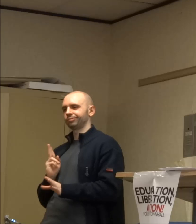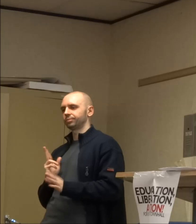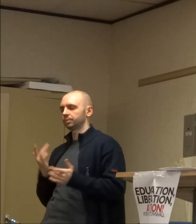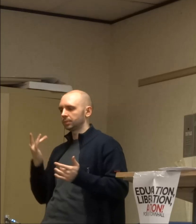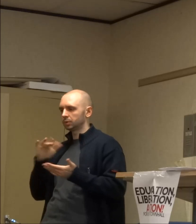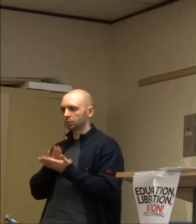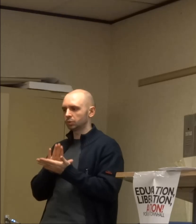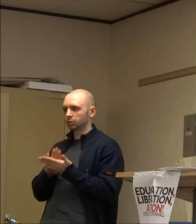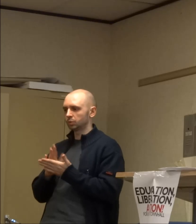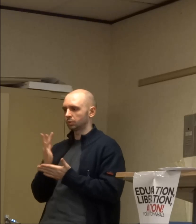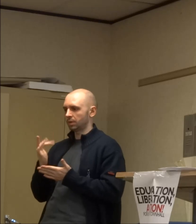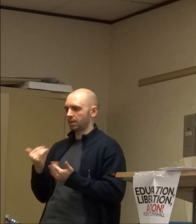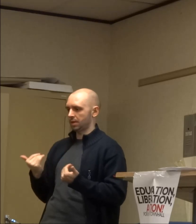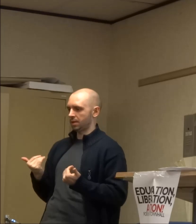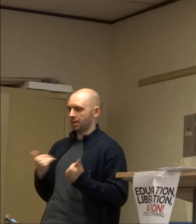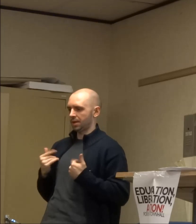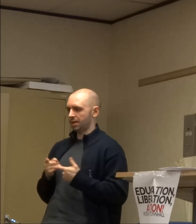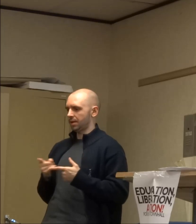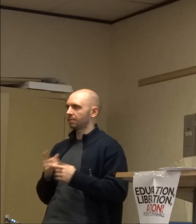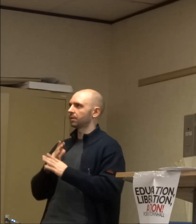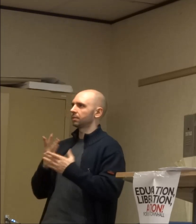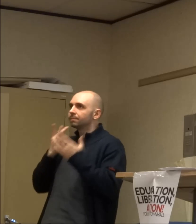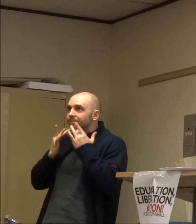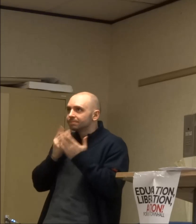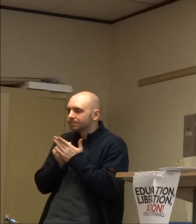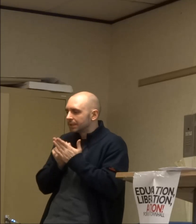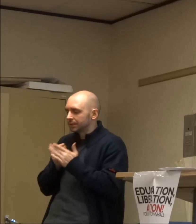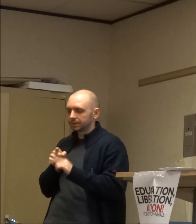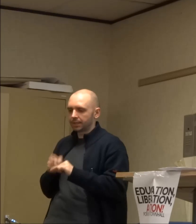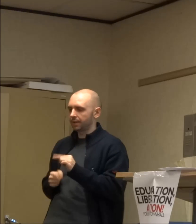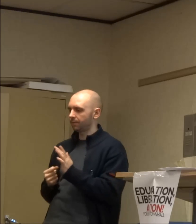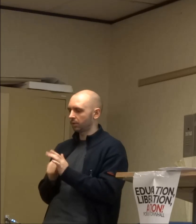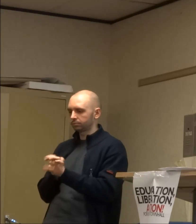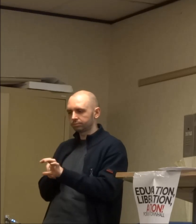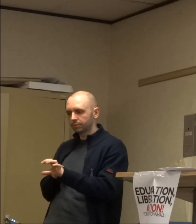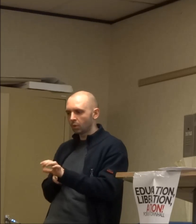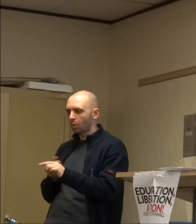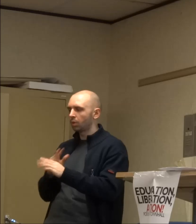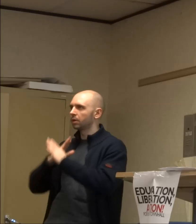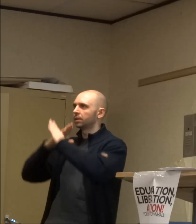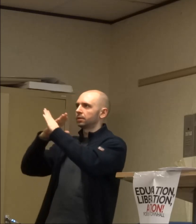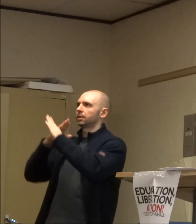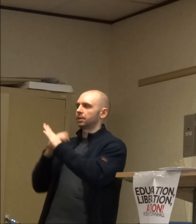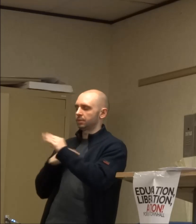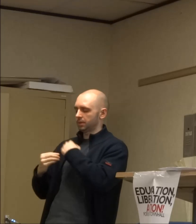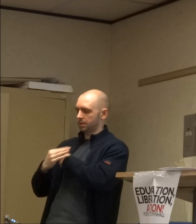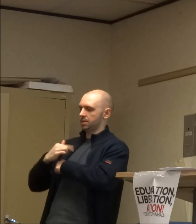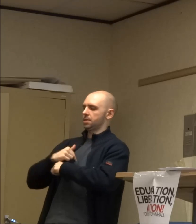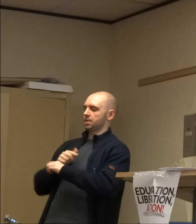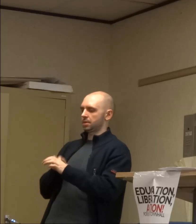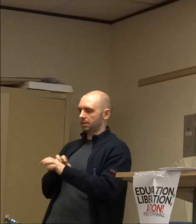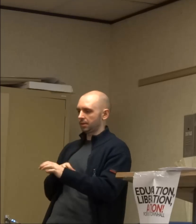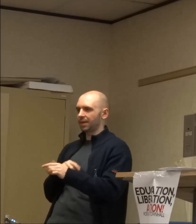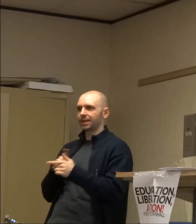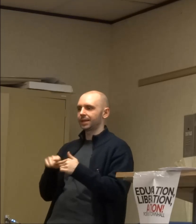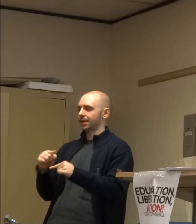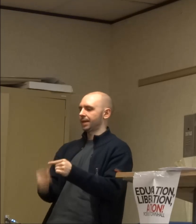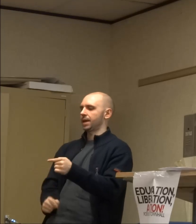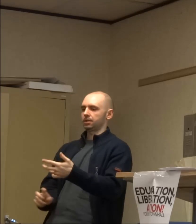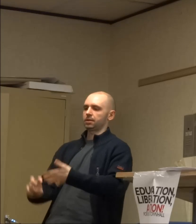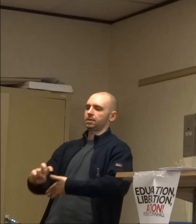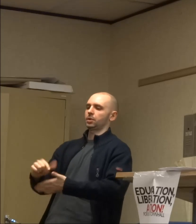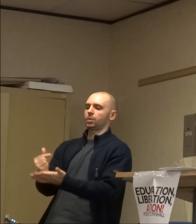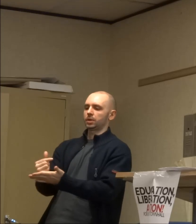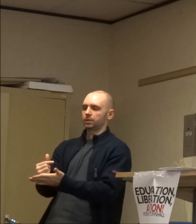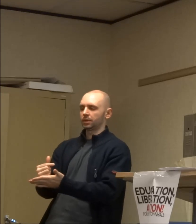within colonial, imperial, and capitalistic systems that continue to permeate our communities and inhibit our academic success.